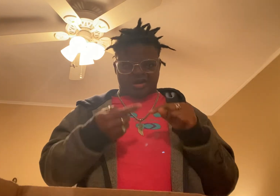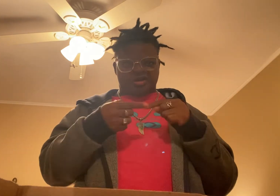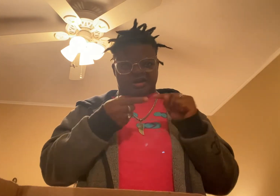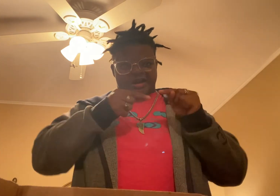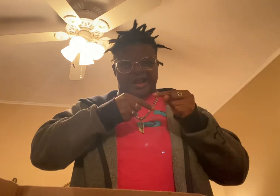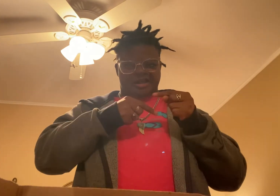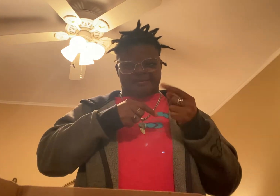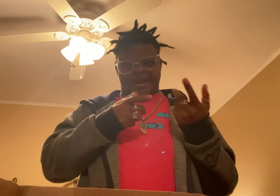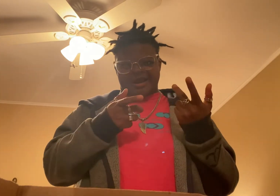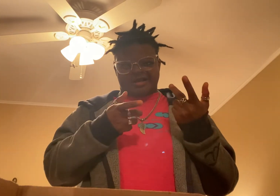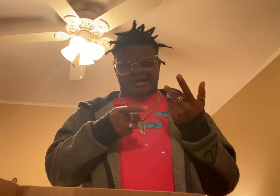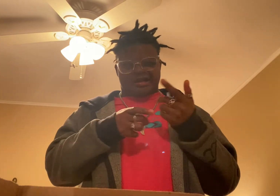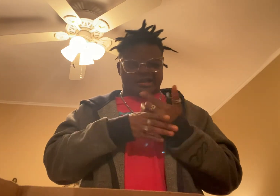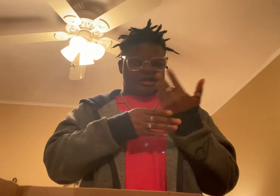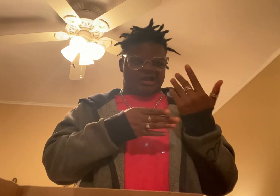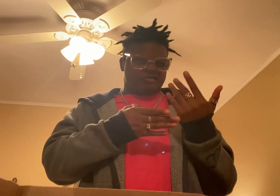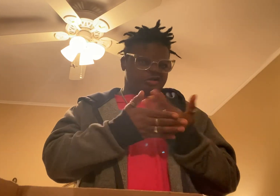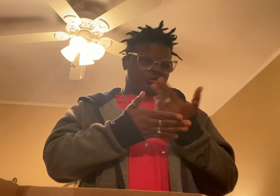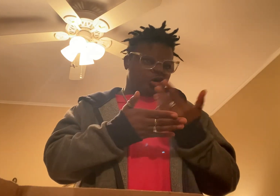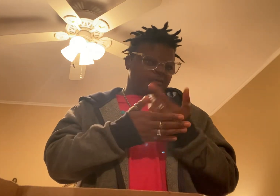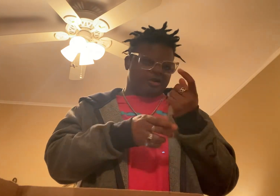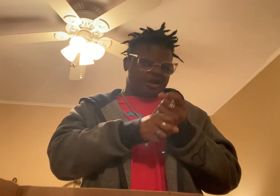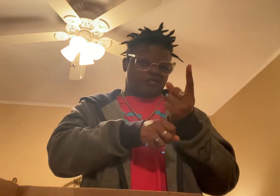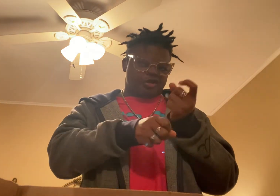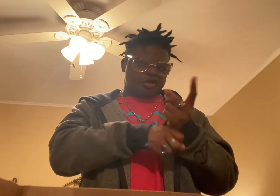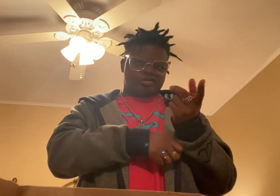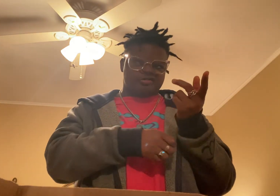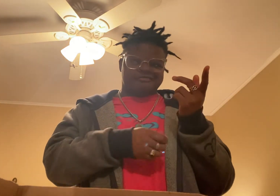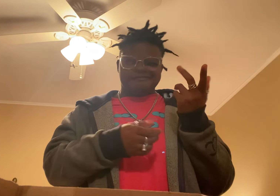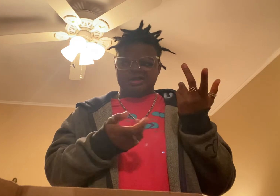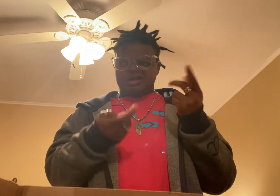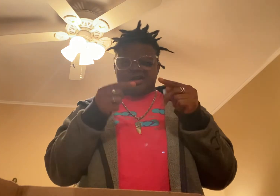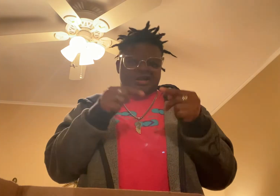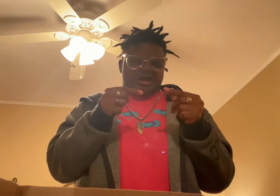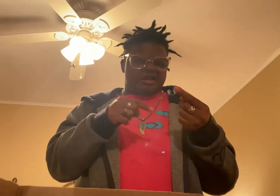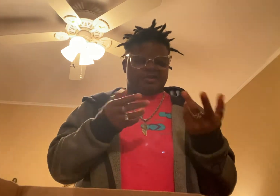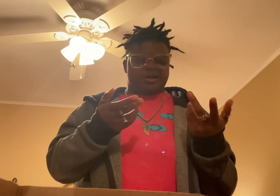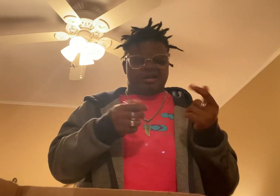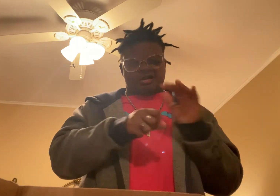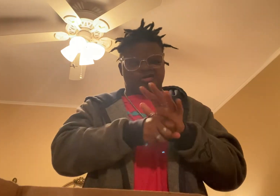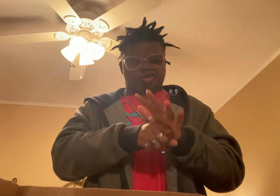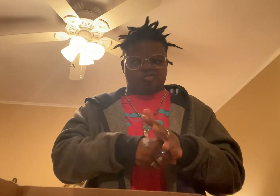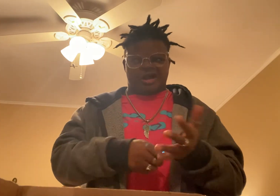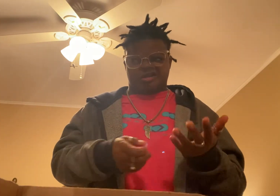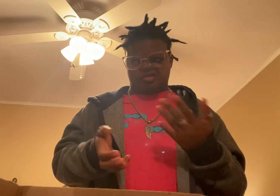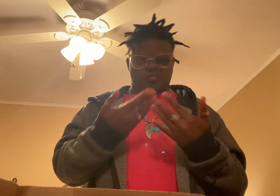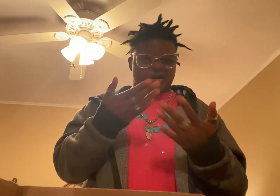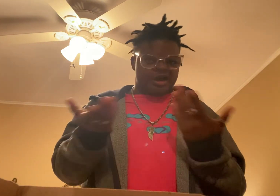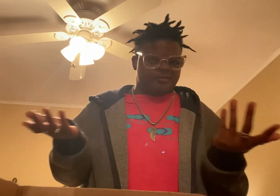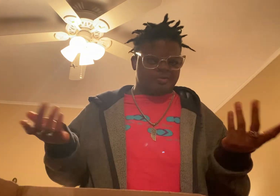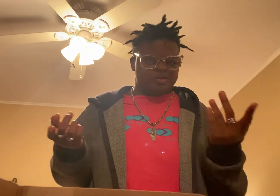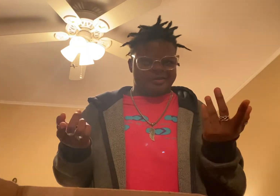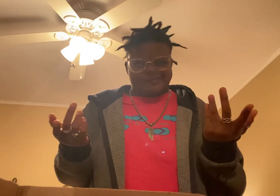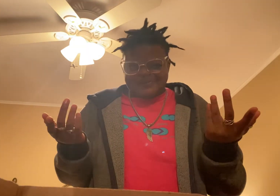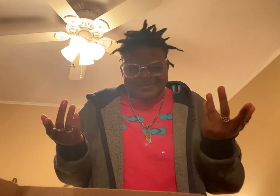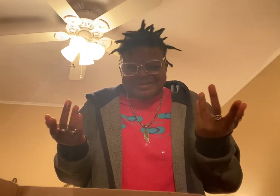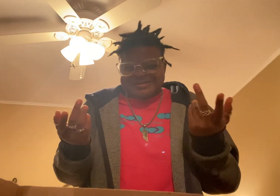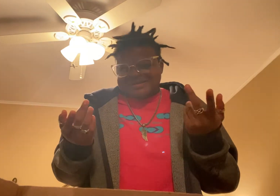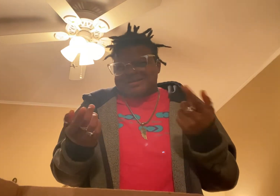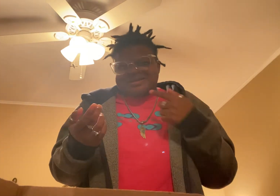than aches and pains I get every so often every year. I get aches and pains or stress or whatever, but let me